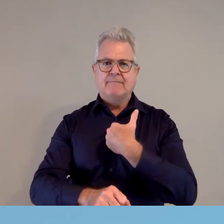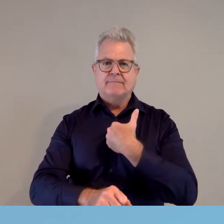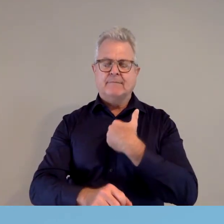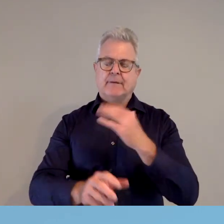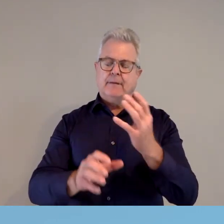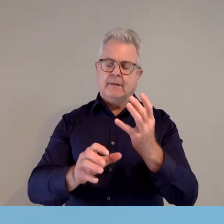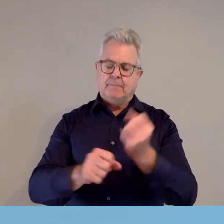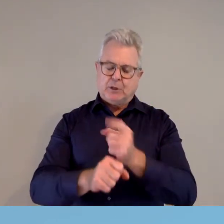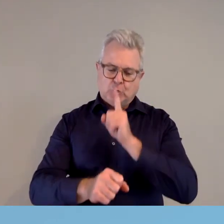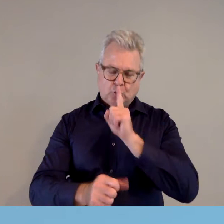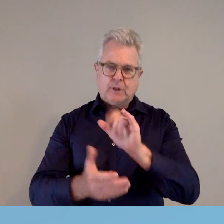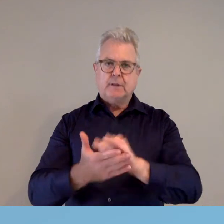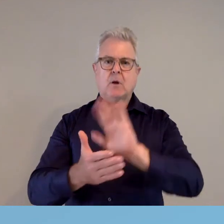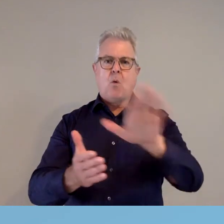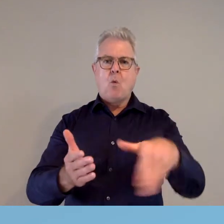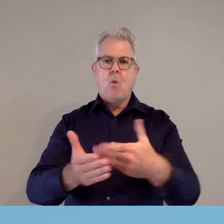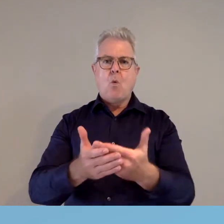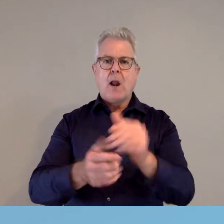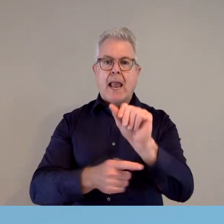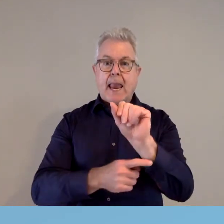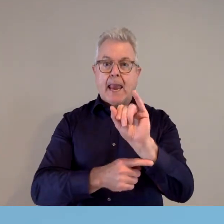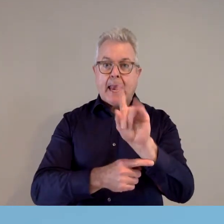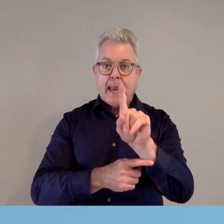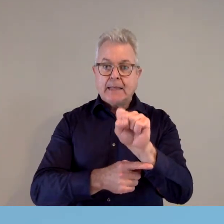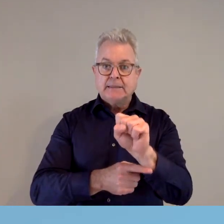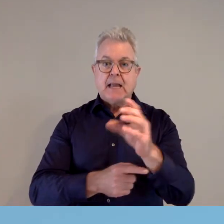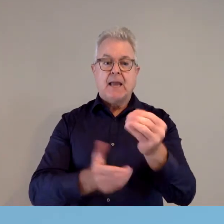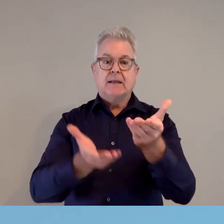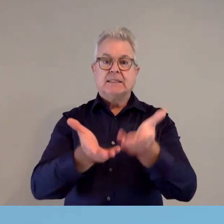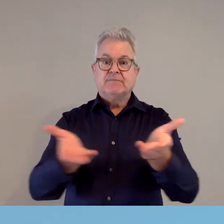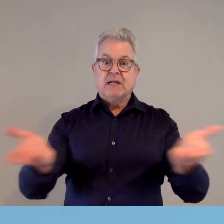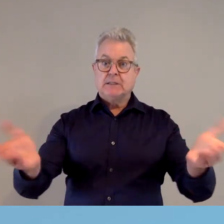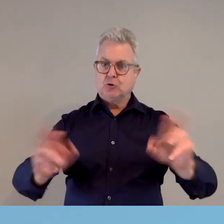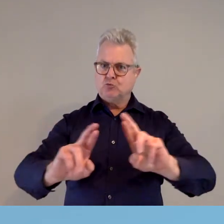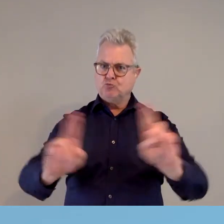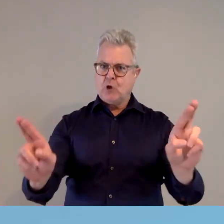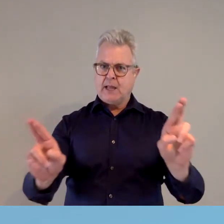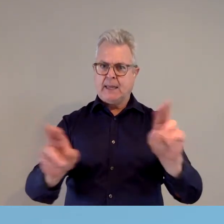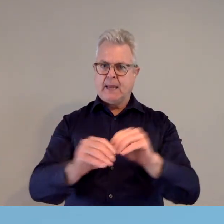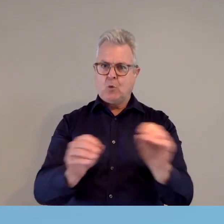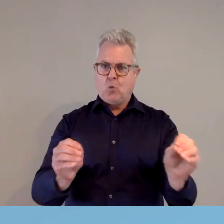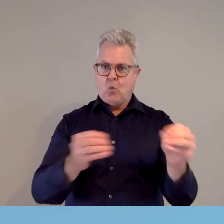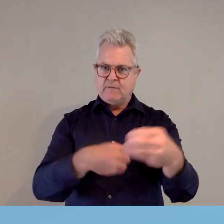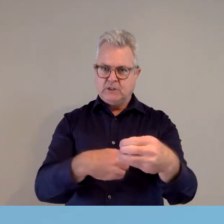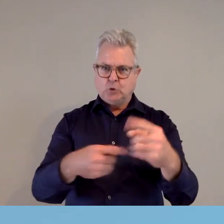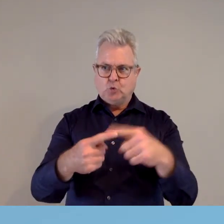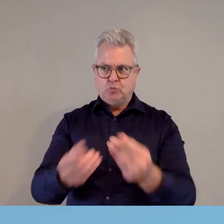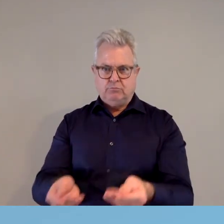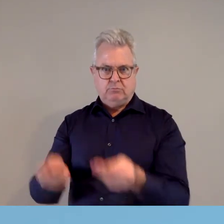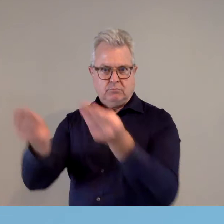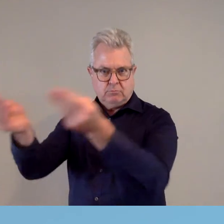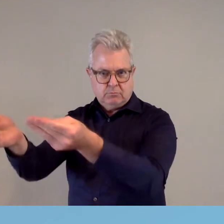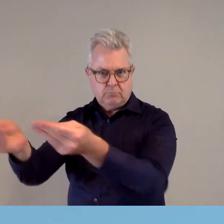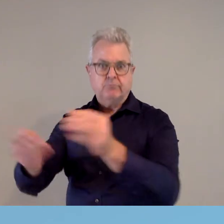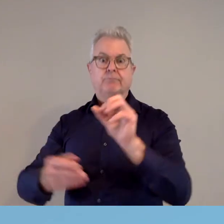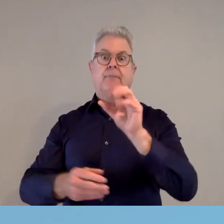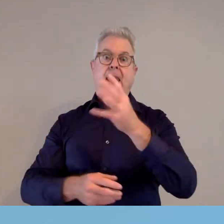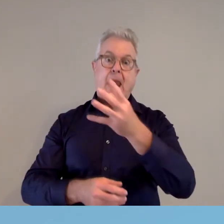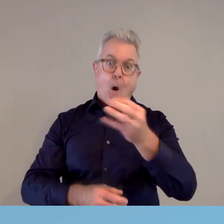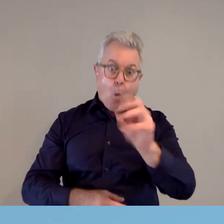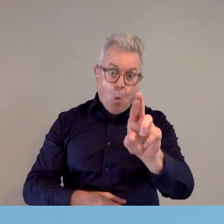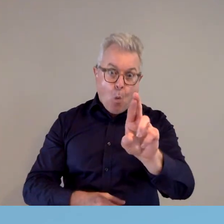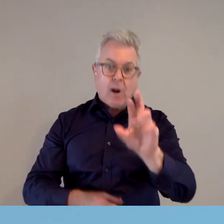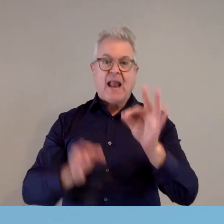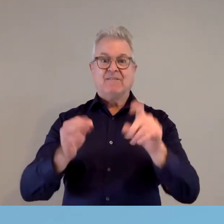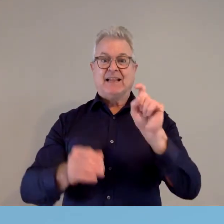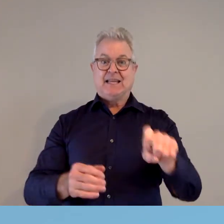that they need to make sure that all of the aids and devices are ready in the office to provide to the person when they